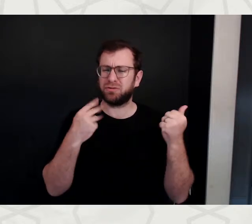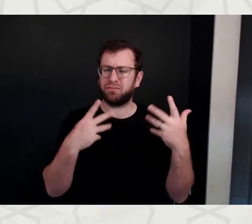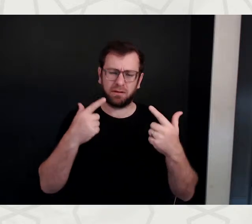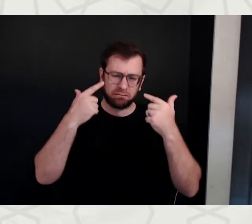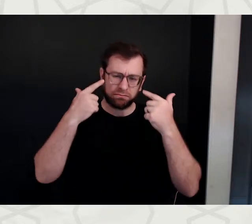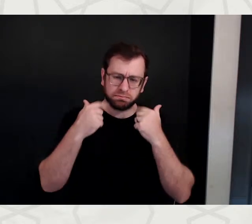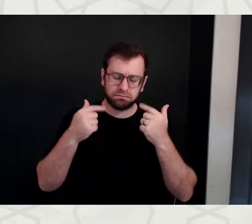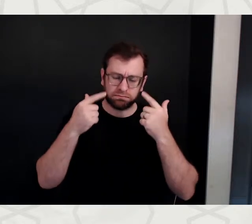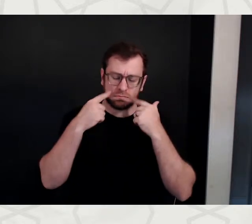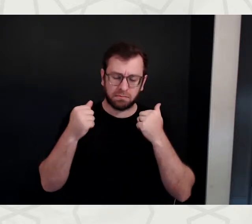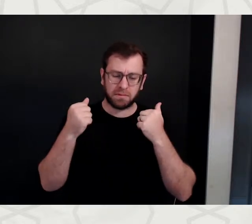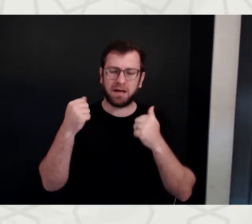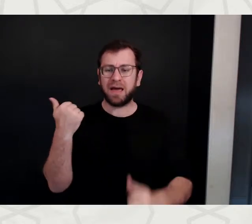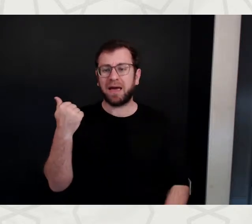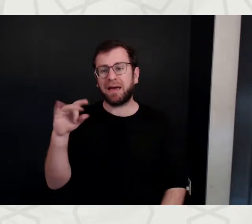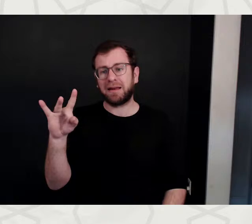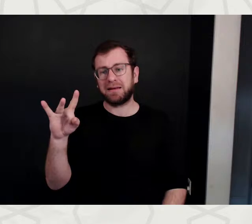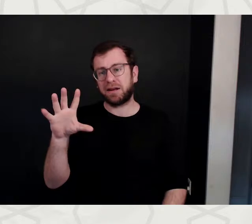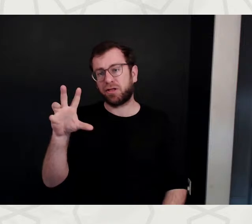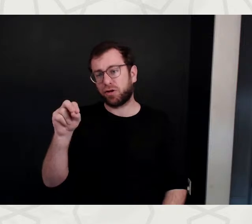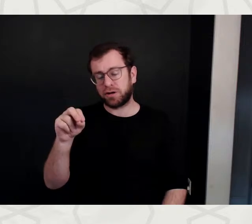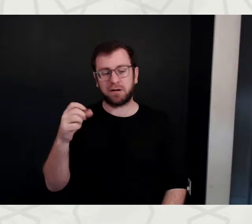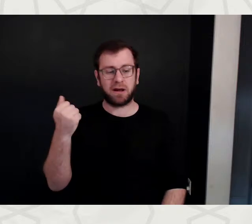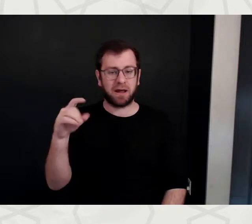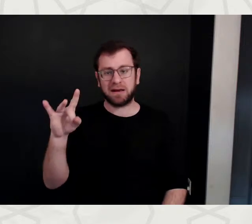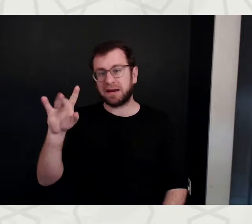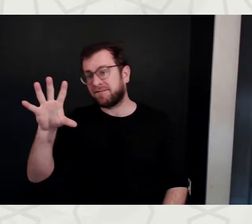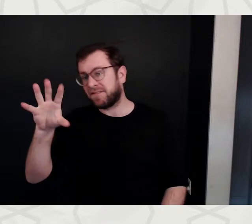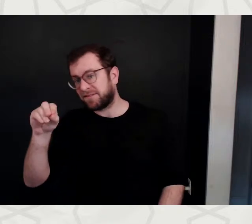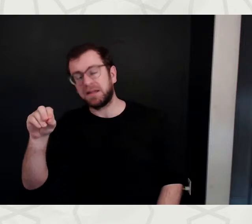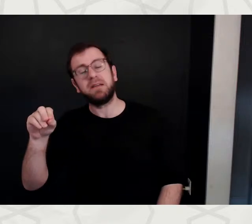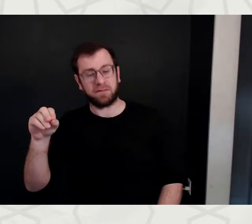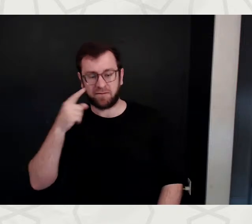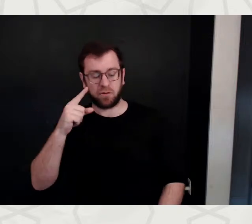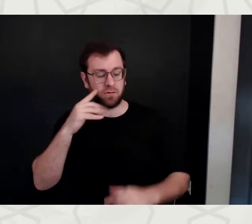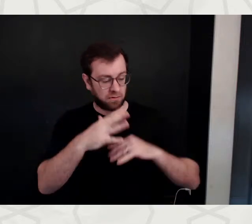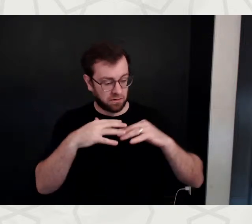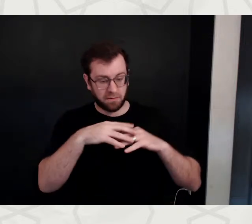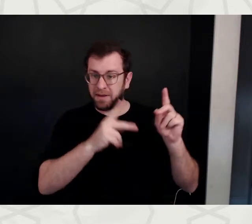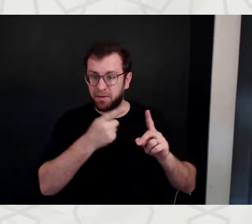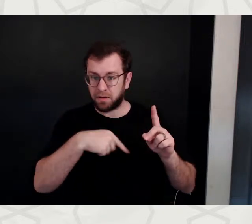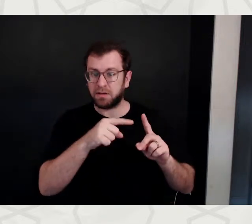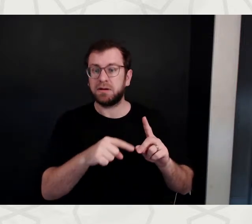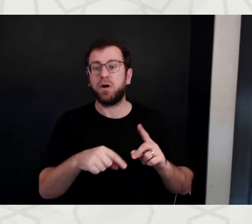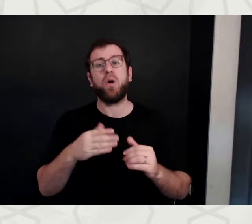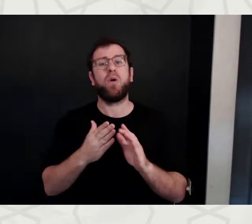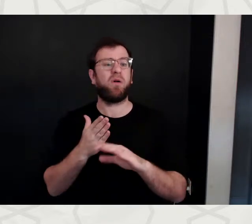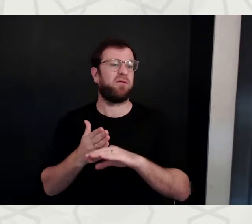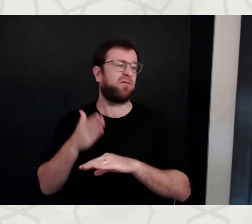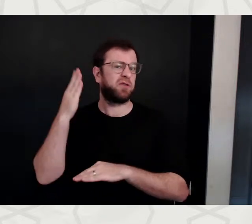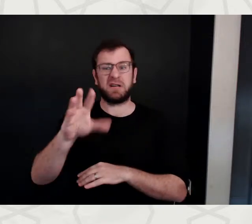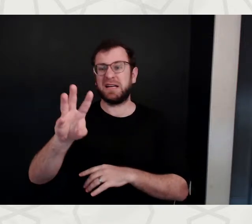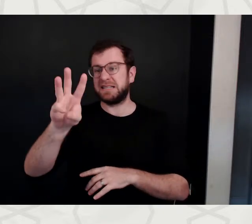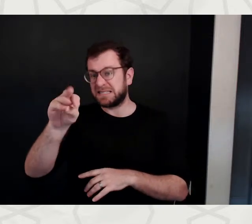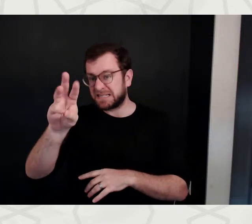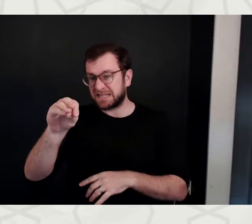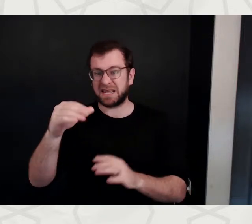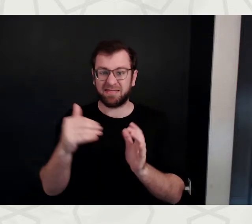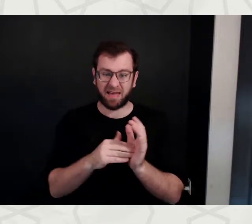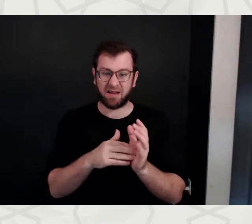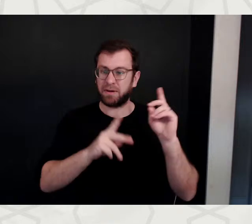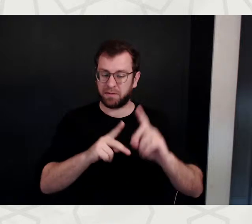1850, the forced displacement of the native people, over 60,000 people were